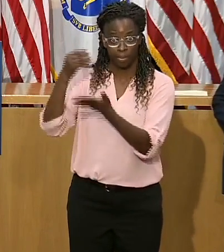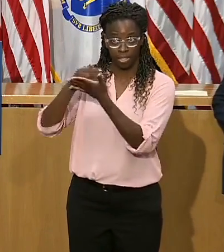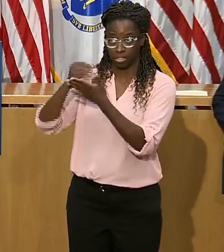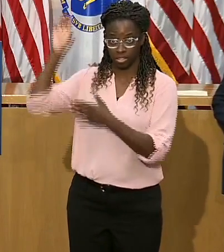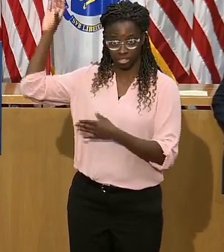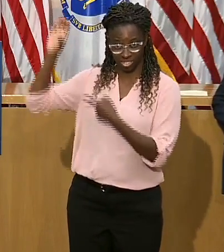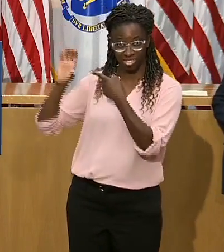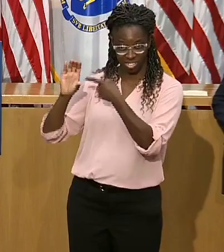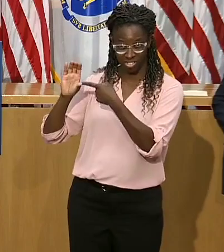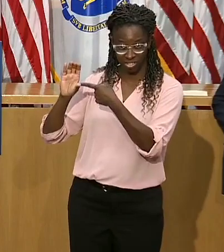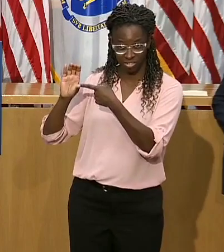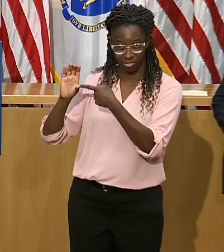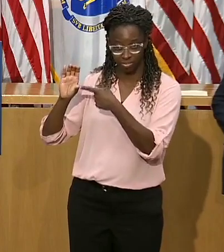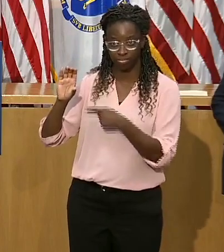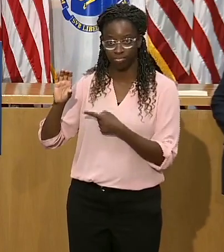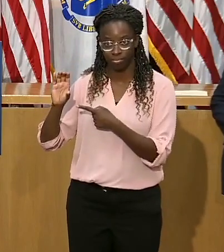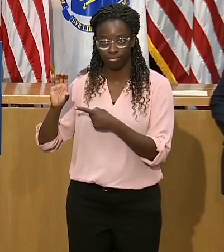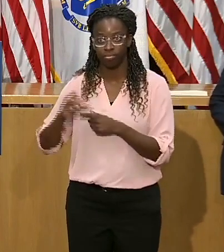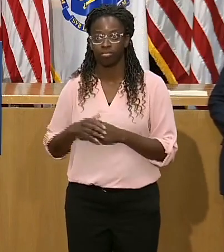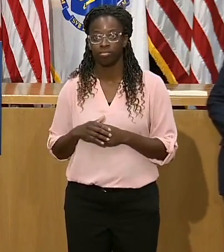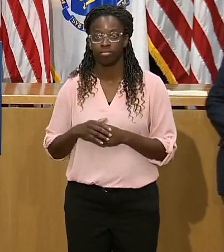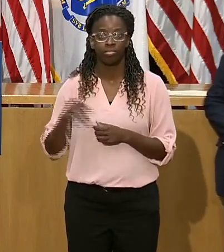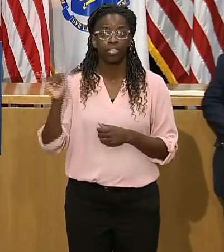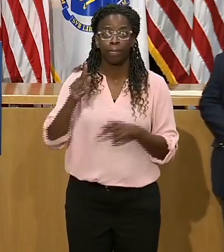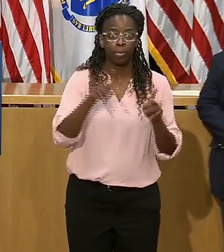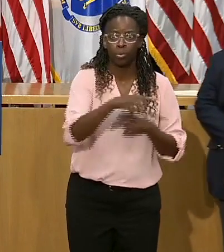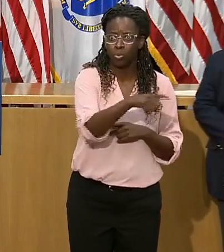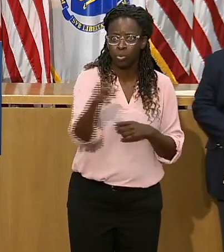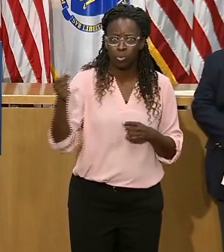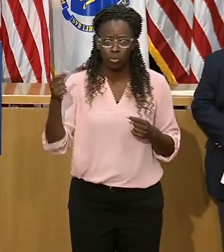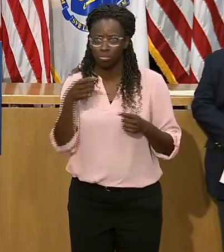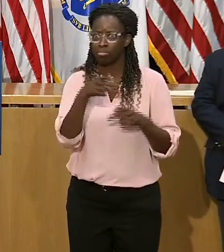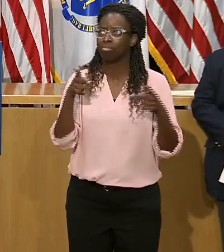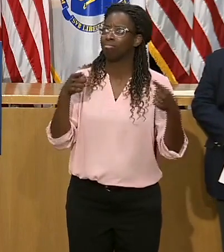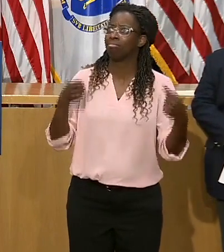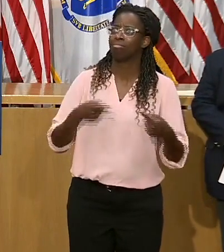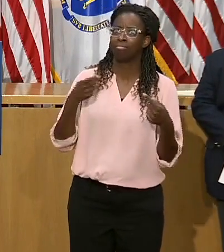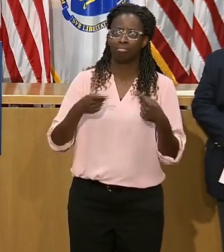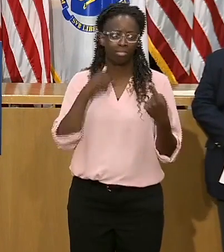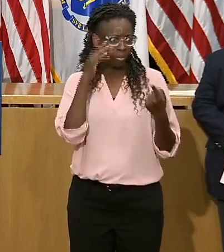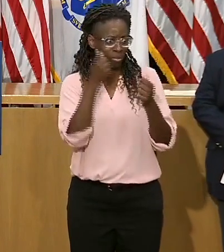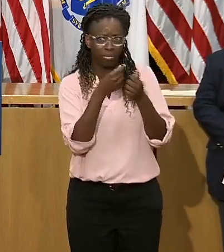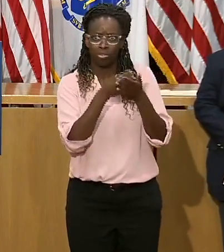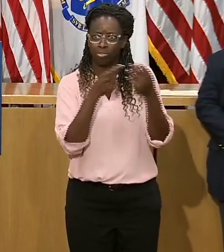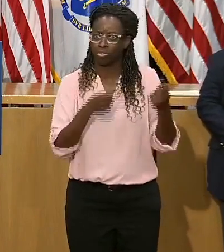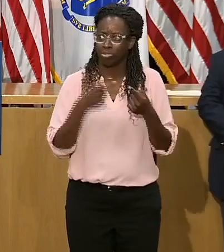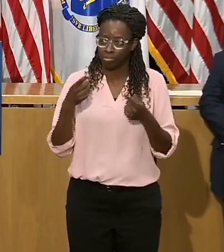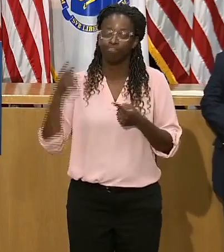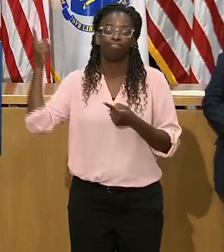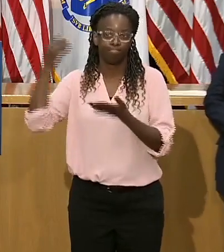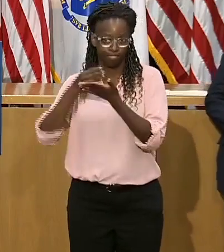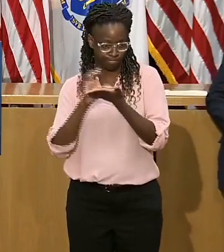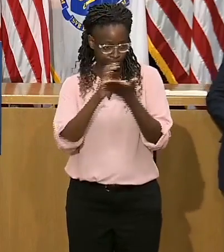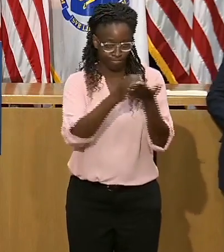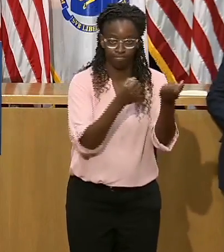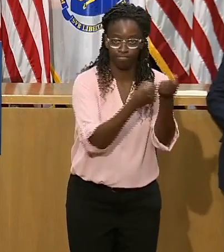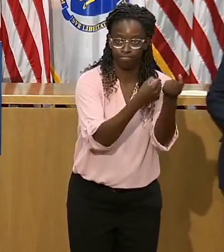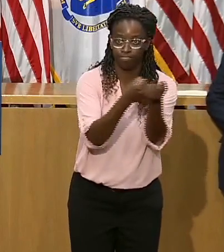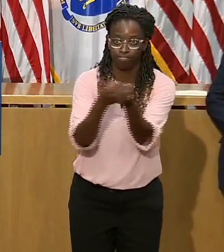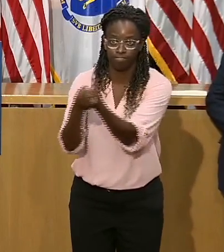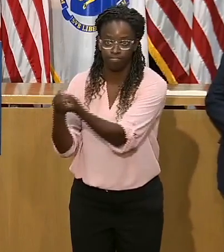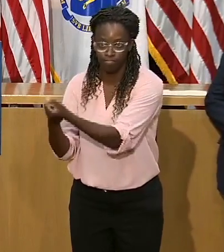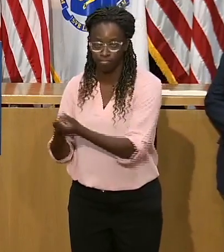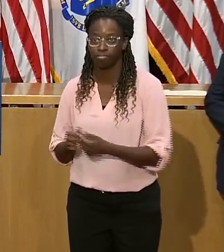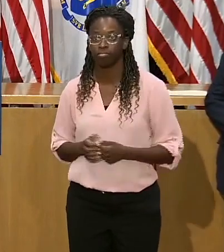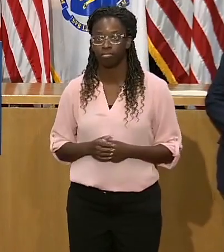turn. These grants are for business owners who want to stay open or reopen, not only for their own families, but for the